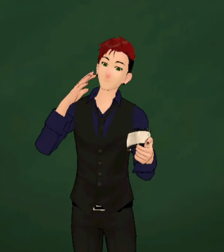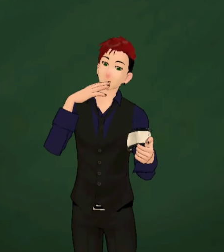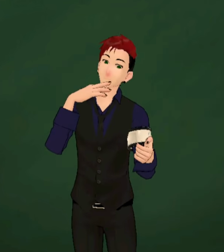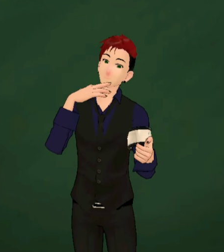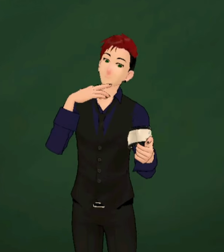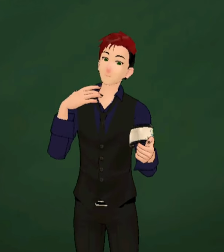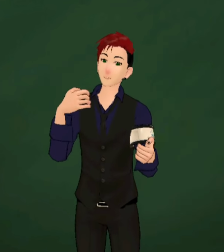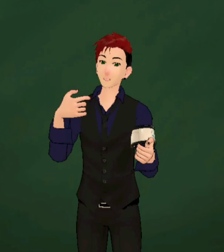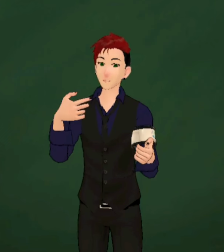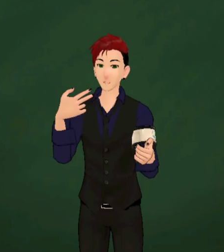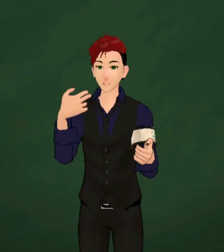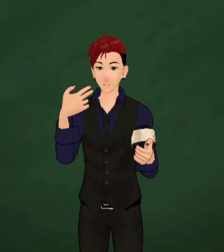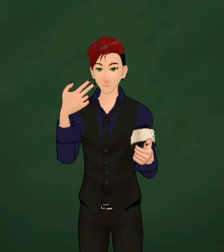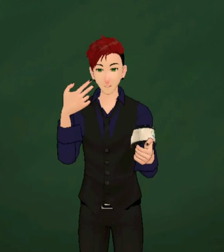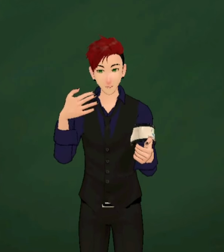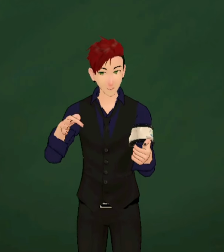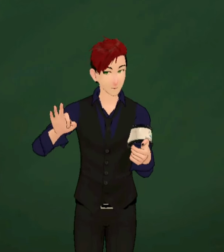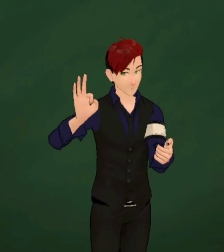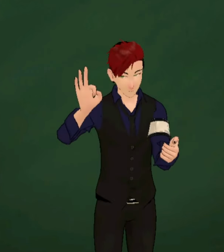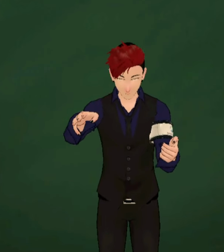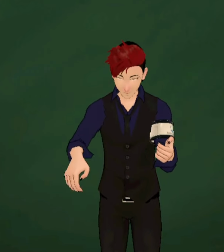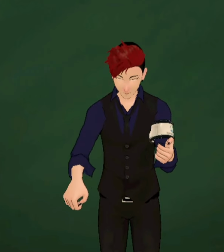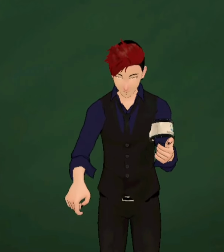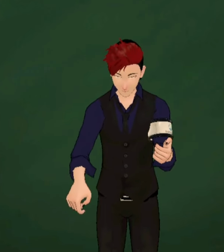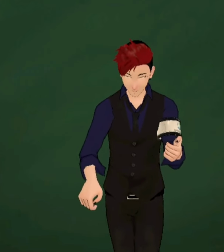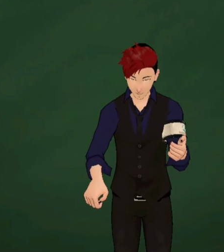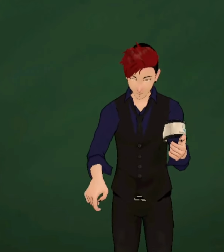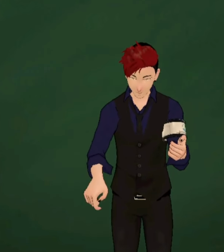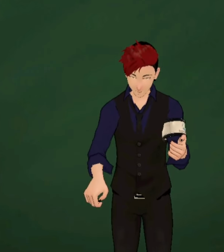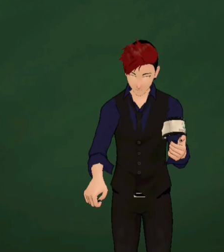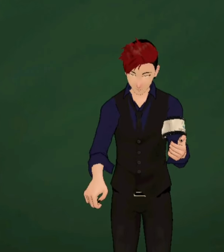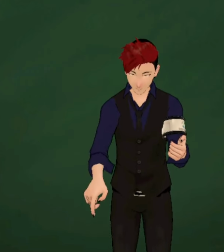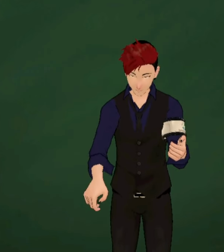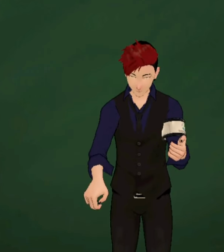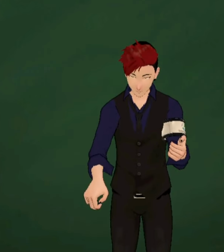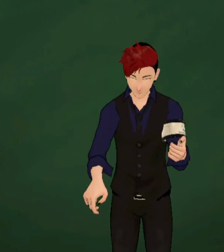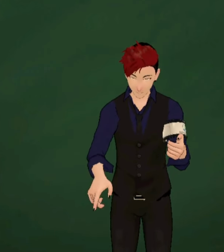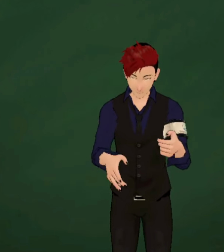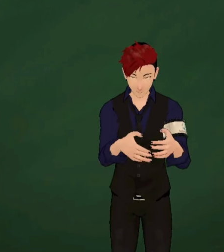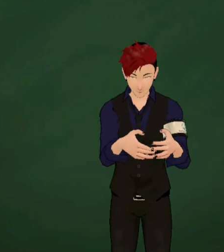like this. All right, next word. No.